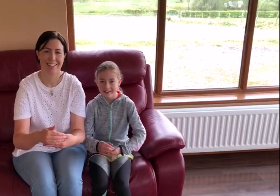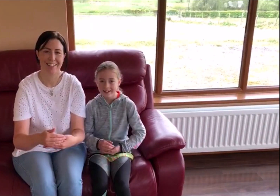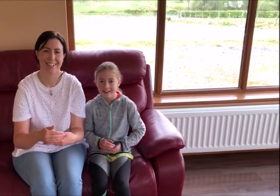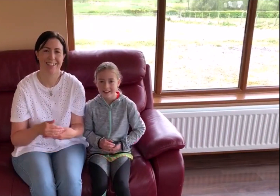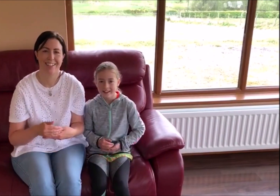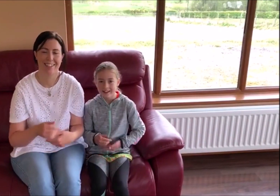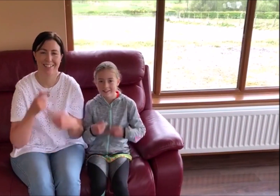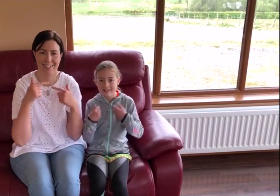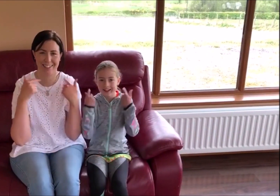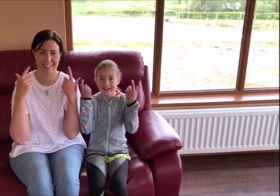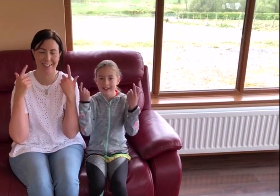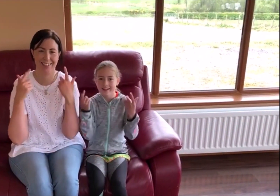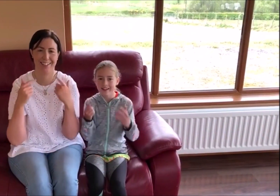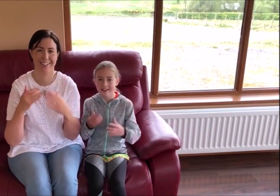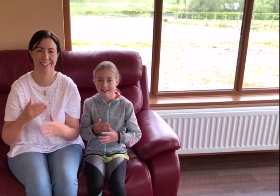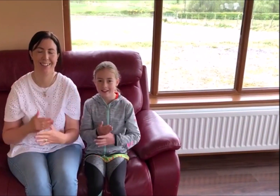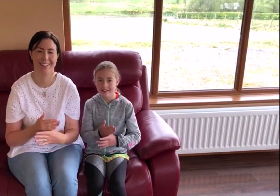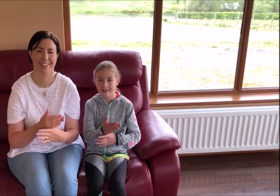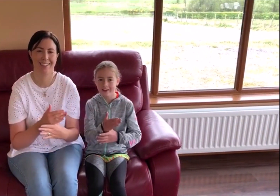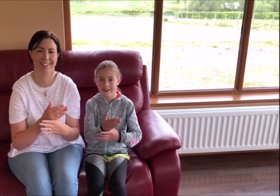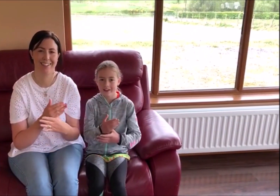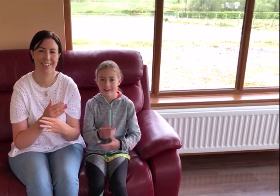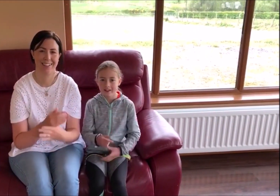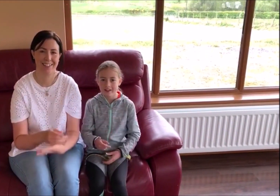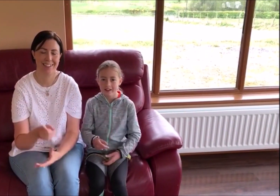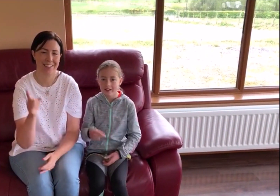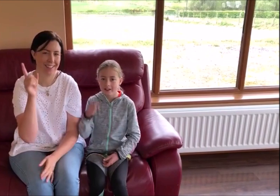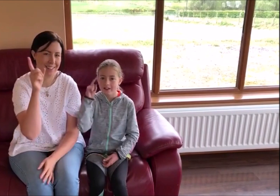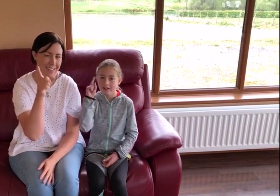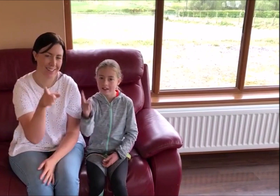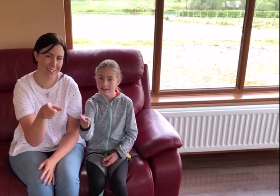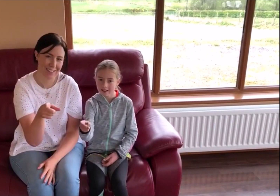Keep smiling through, just like you